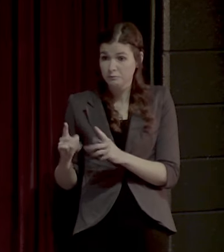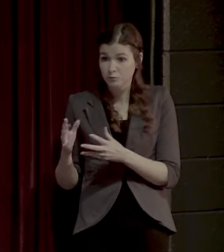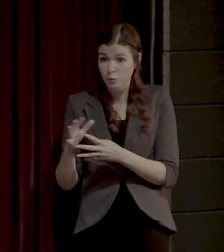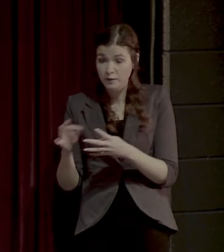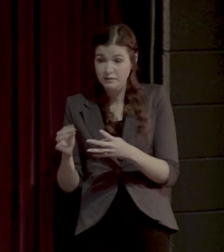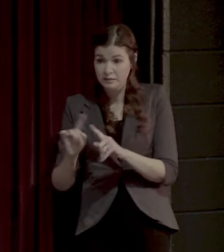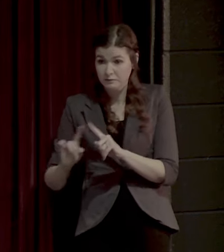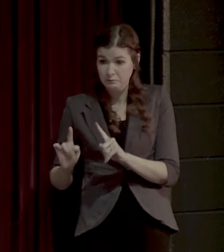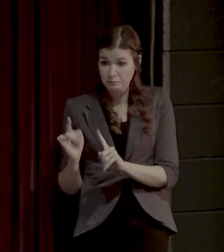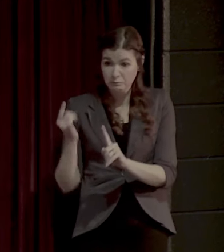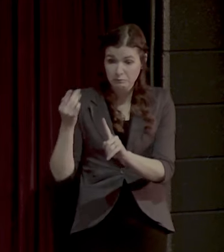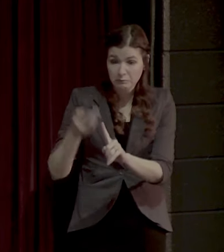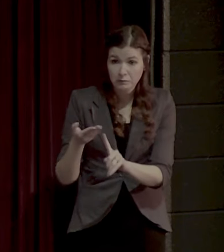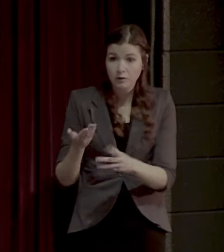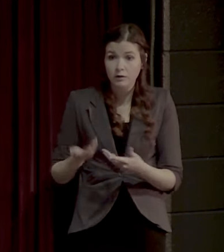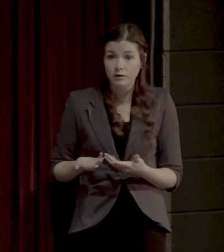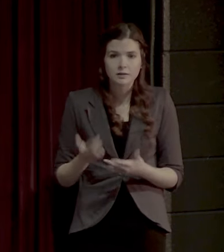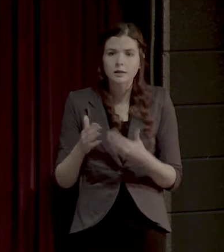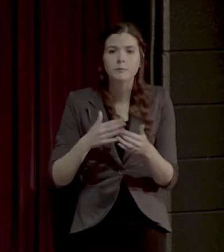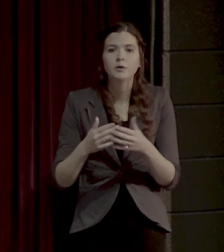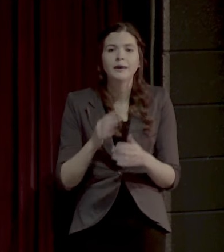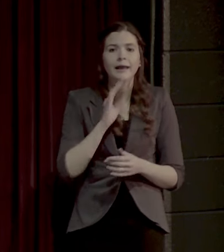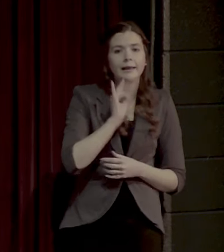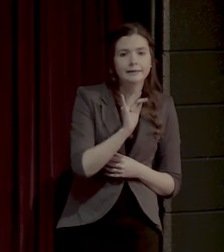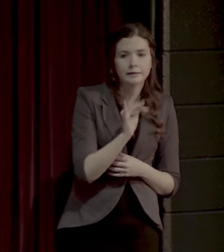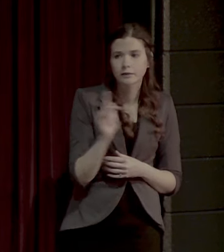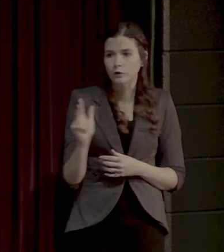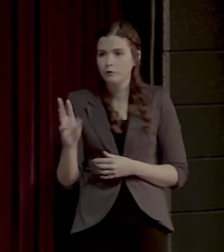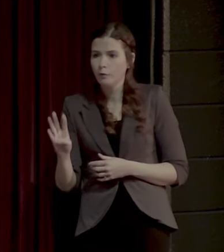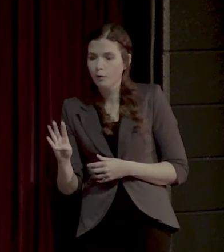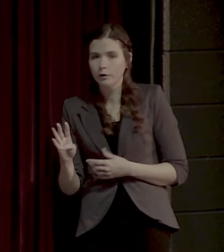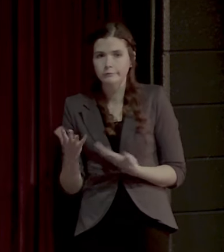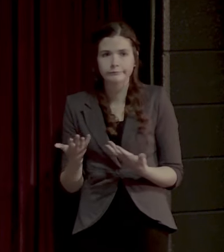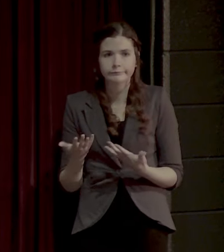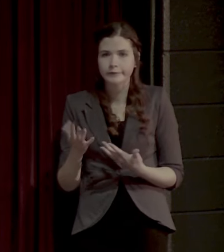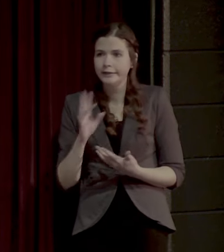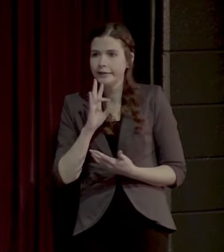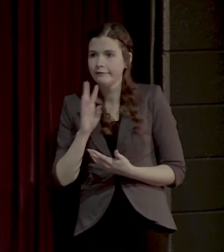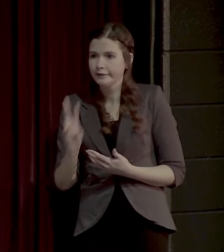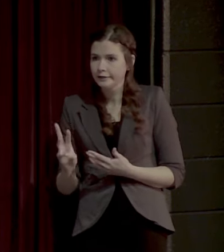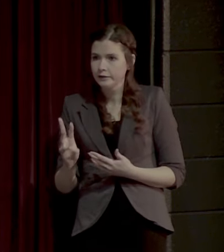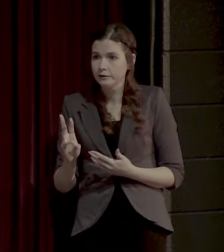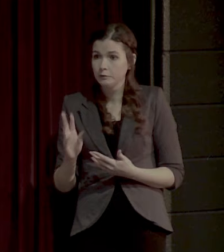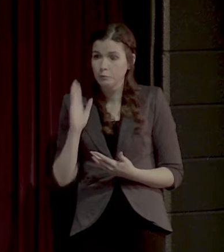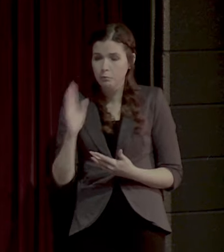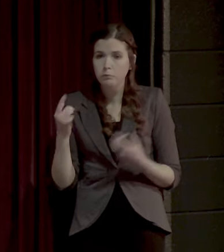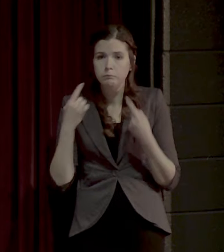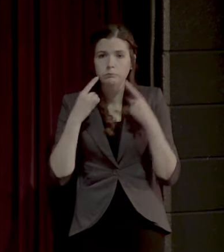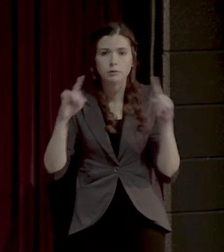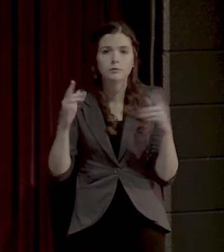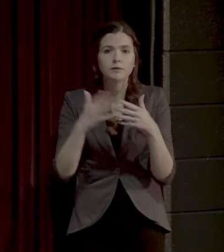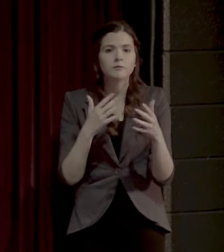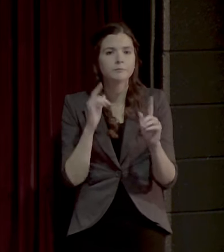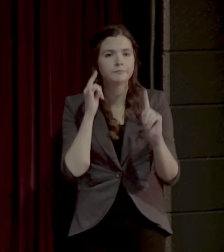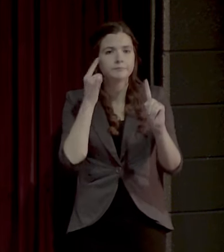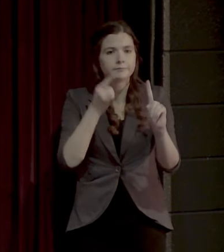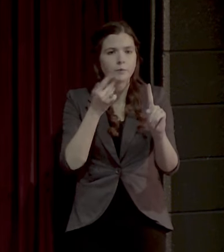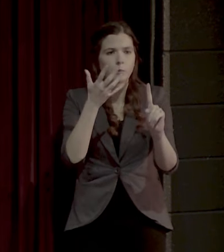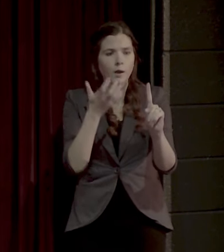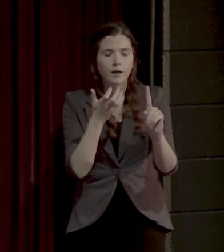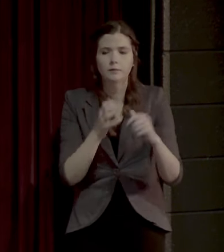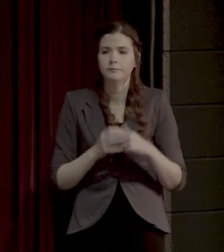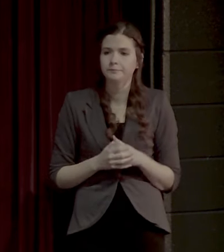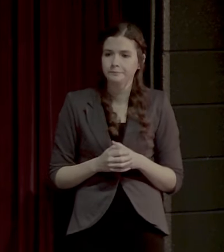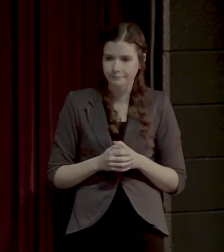It doesn't matter if you're 18, 34, or 76. You will accomplish whatever you put your mind to.